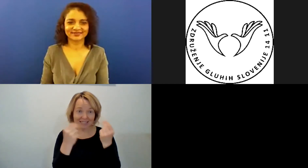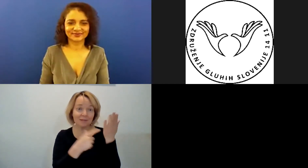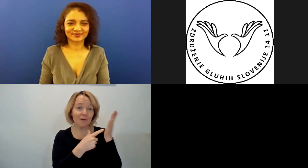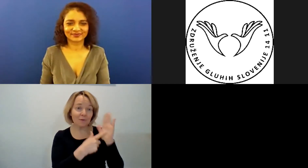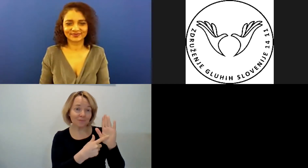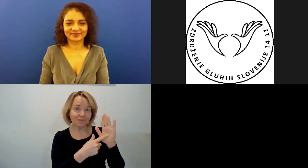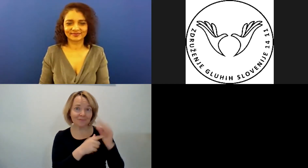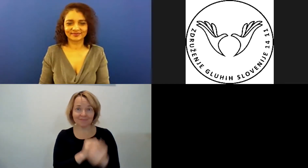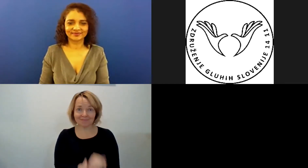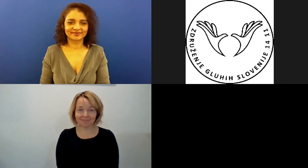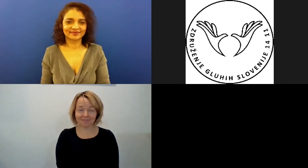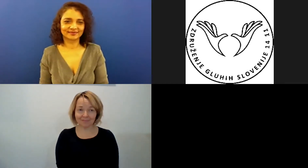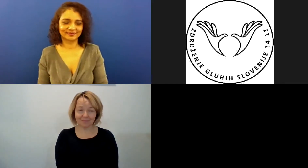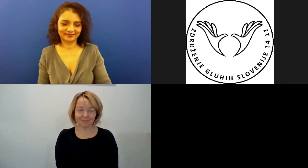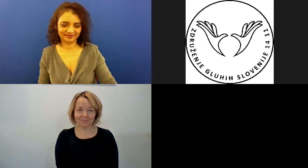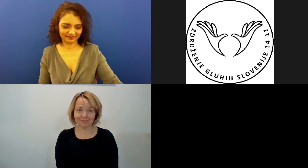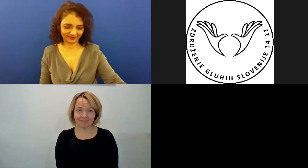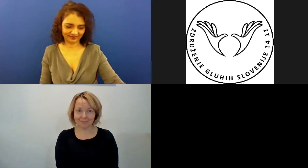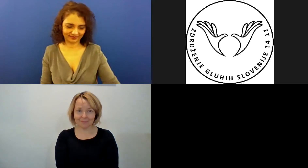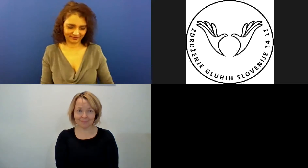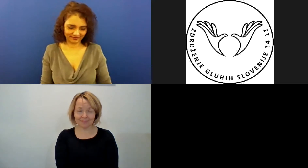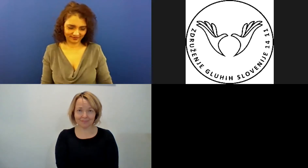recognized. One day in the future.